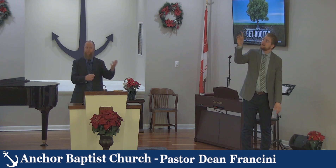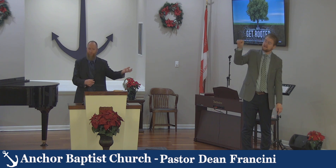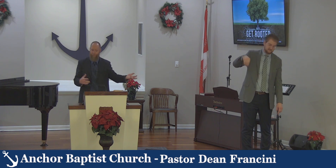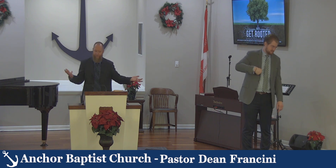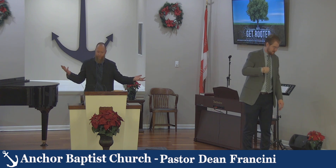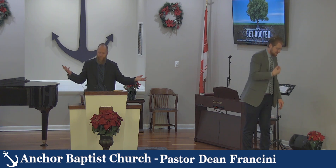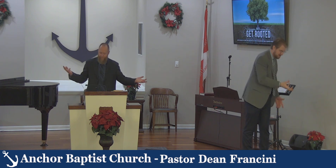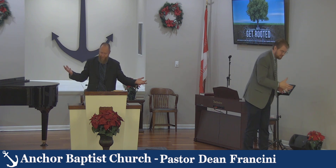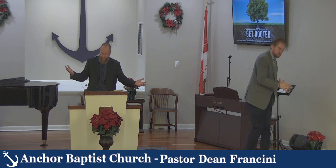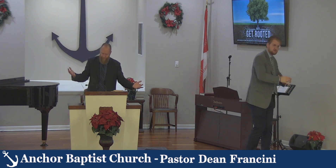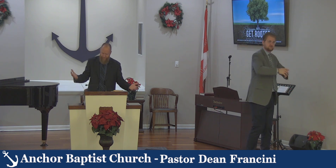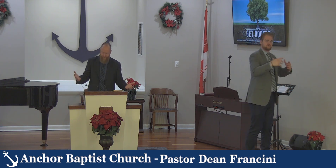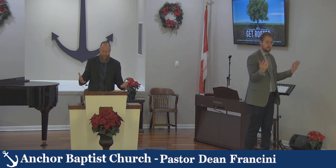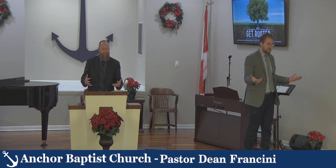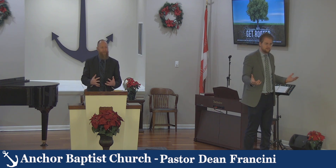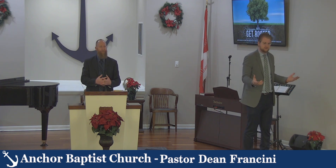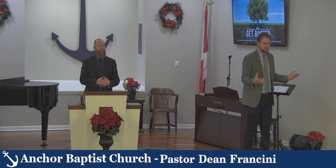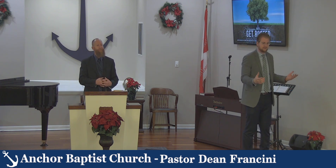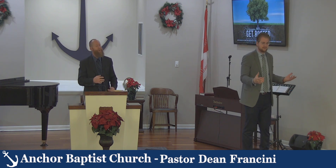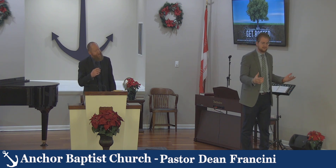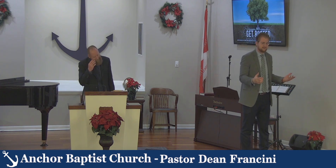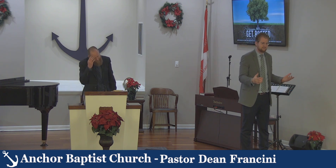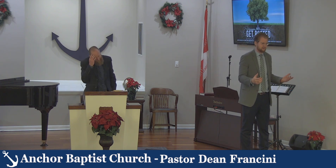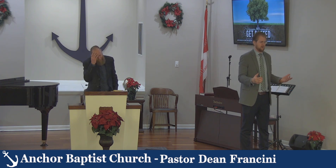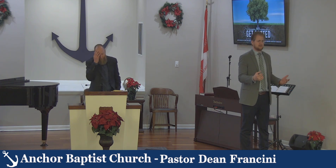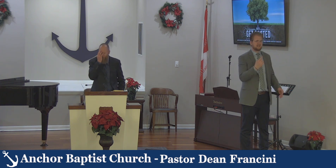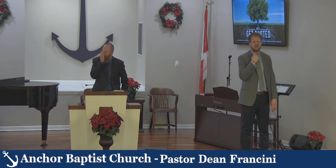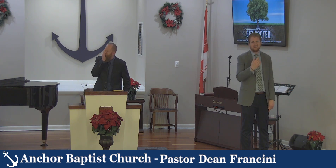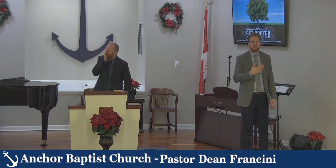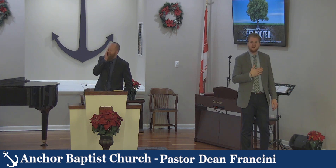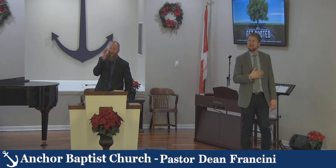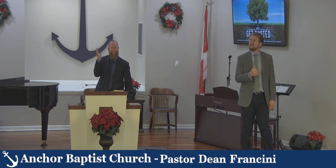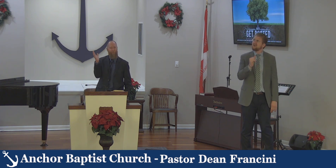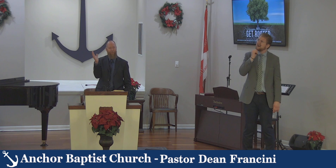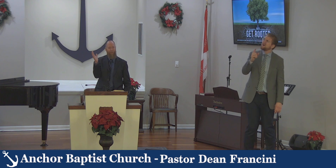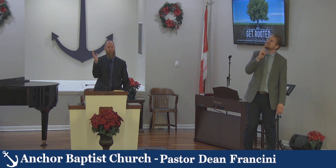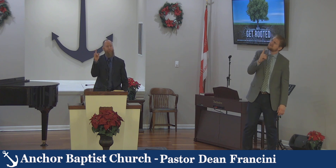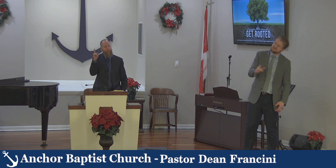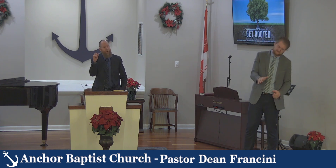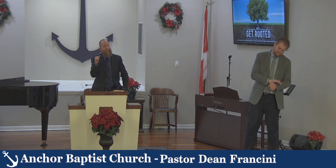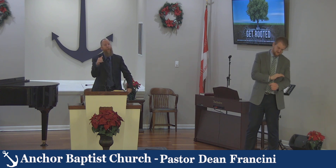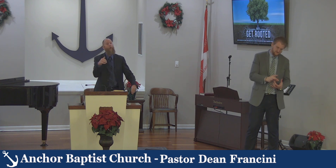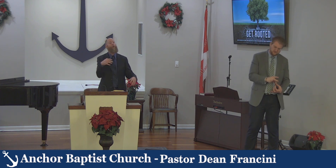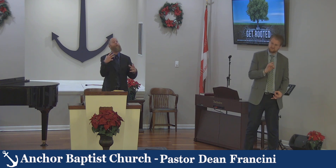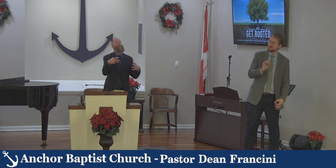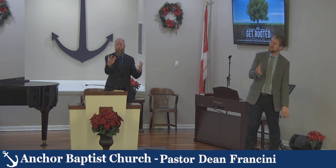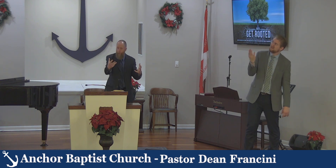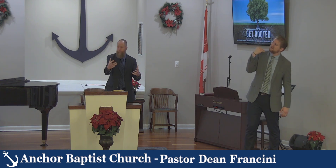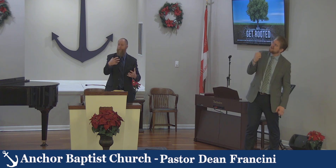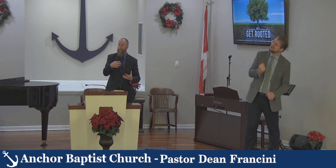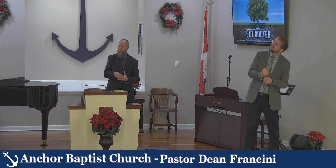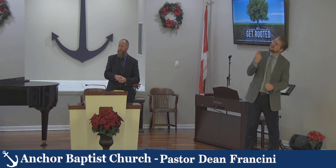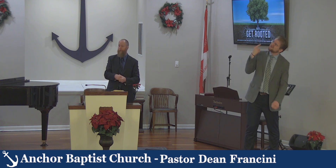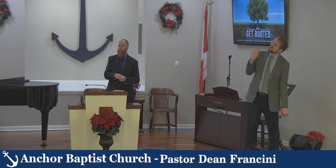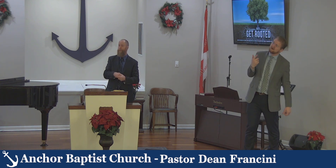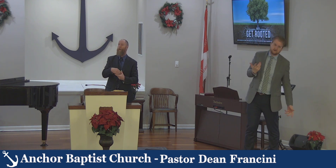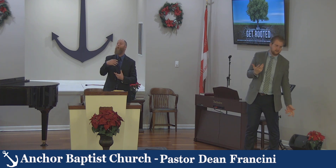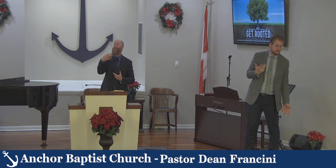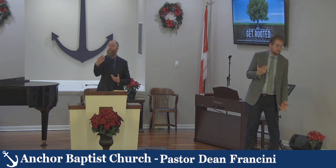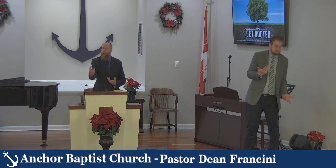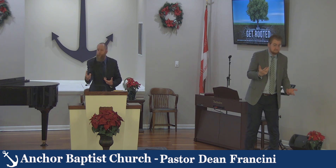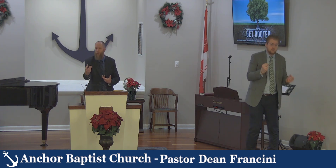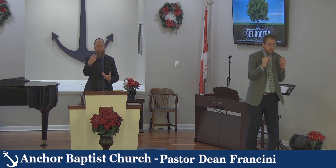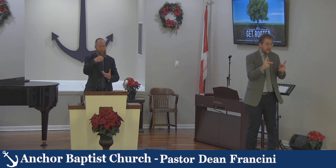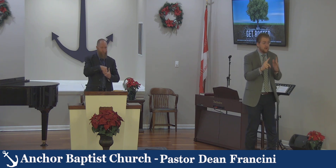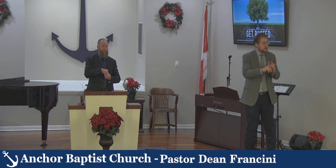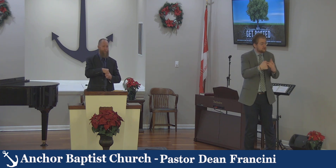who giveth liberally without upbraiding. You say, well, I wasn't really filled with the Spirit of God too much last year. It's okay. You start to sing melodies in your heart.